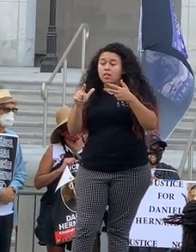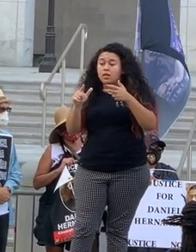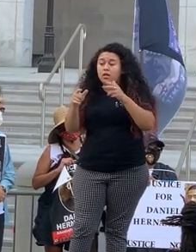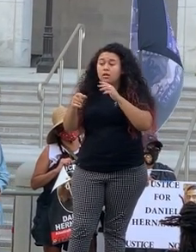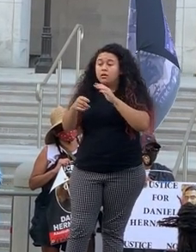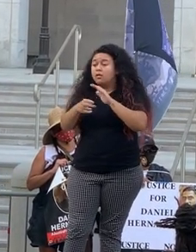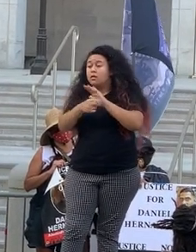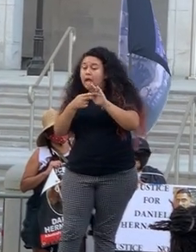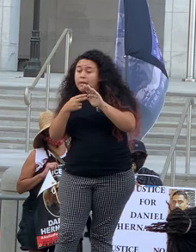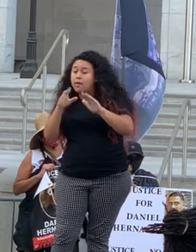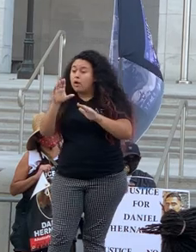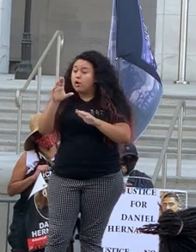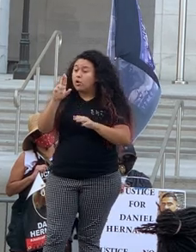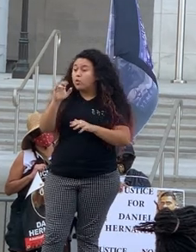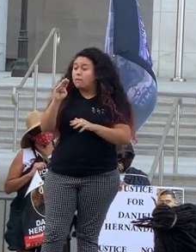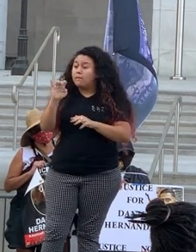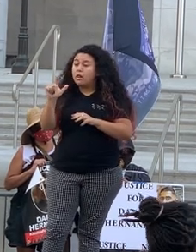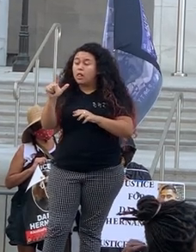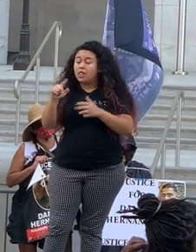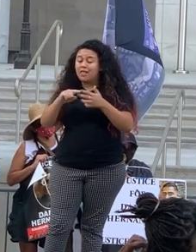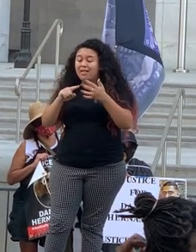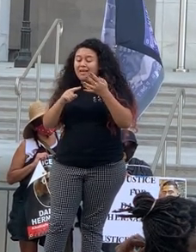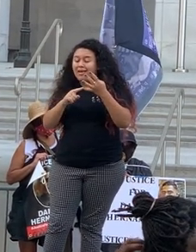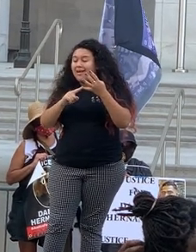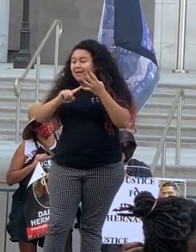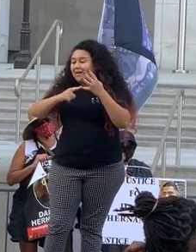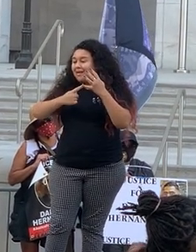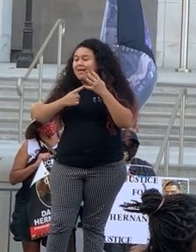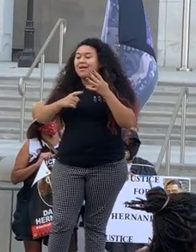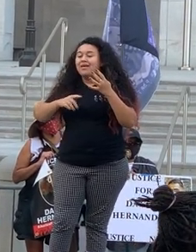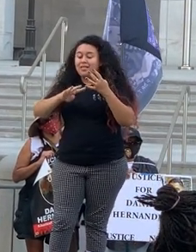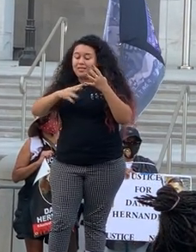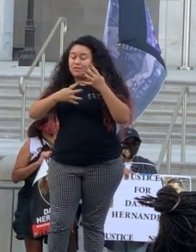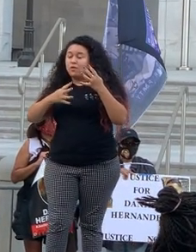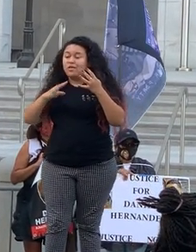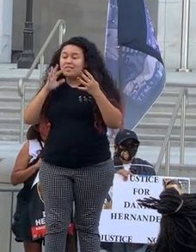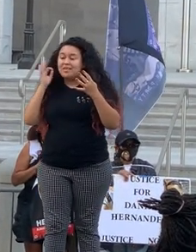Criminals were killed almost every time,